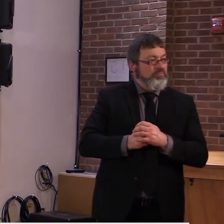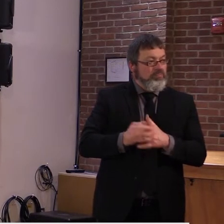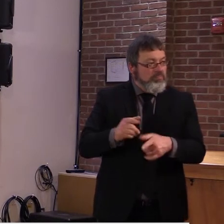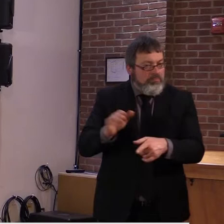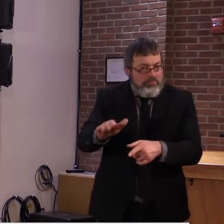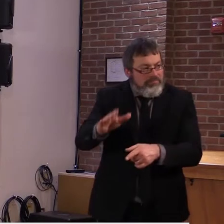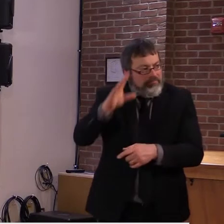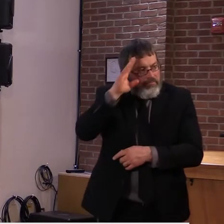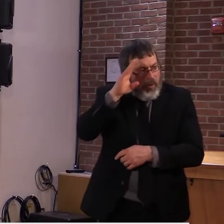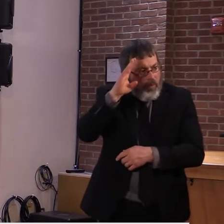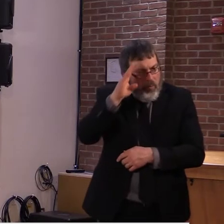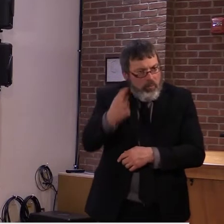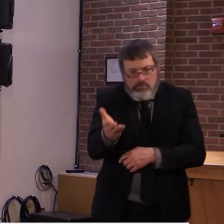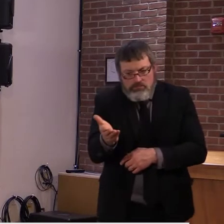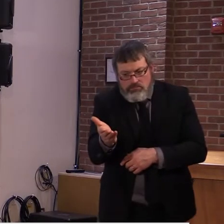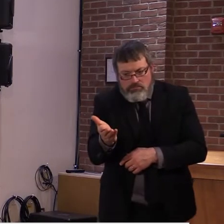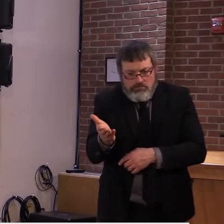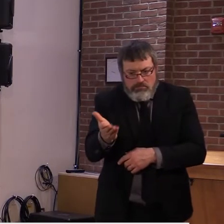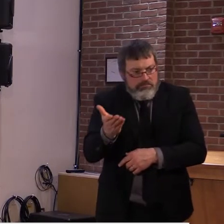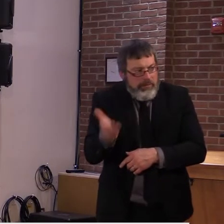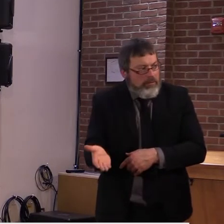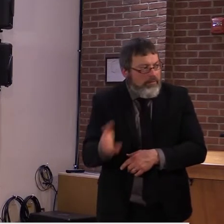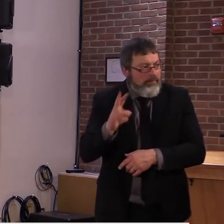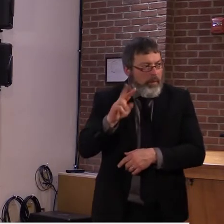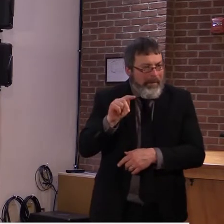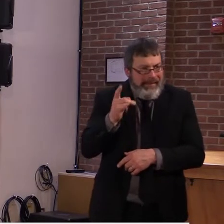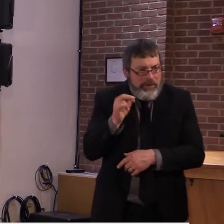Aaron, VT Digger.